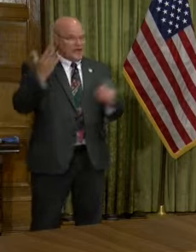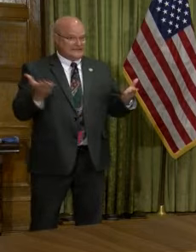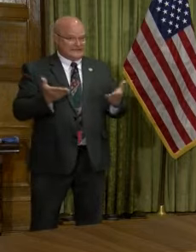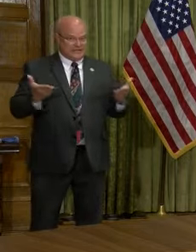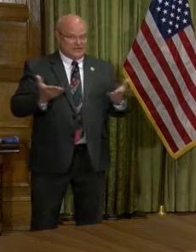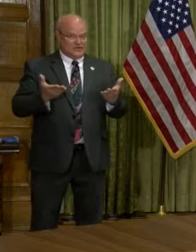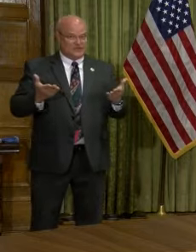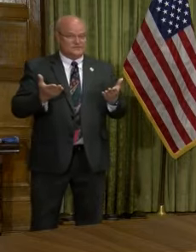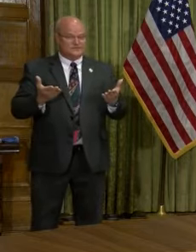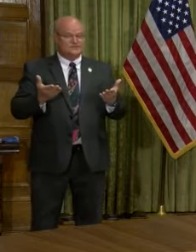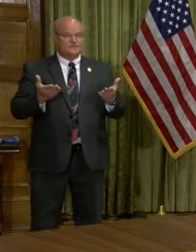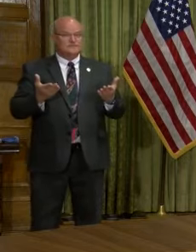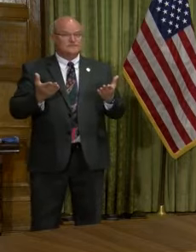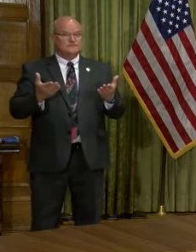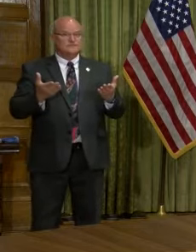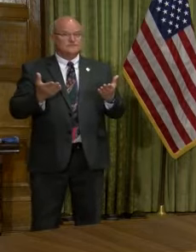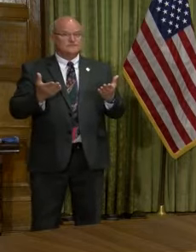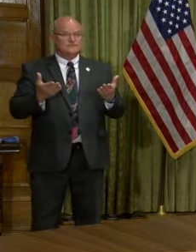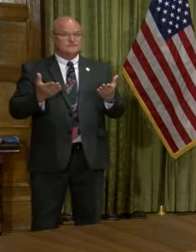here.